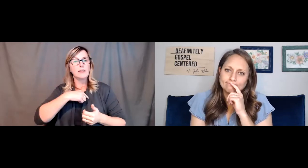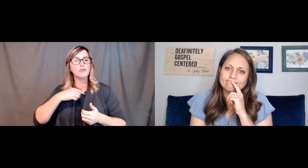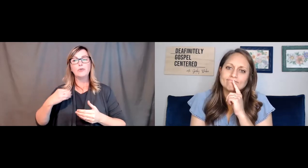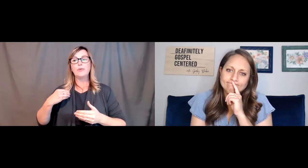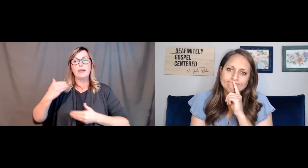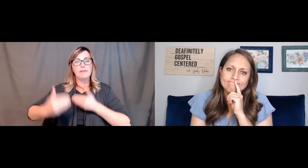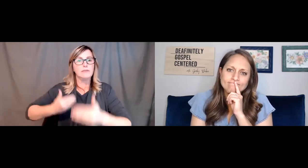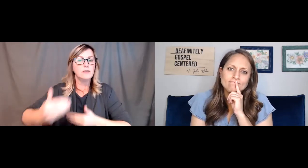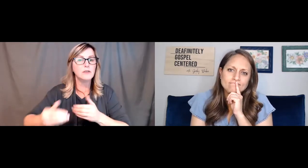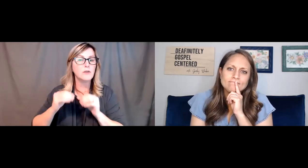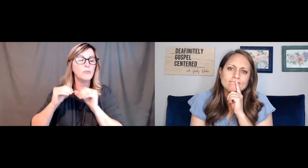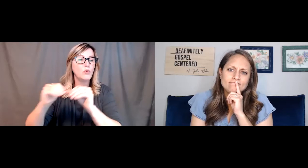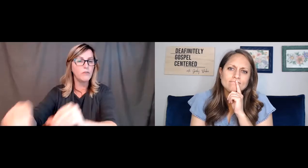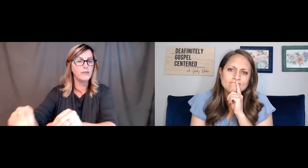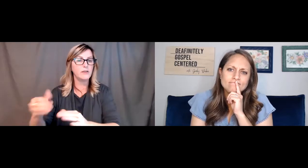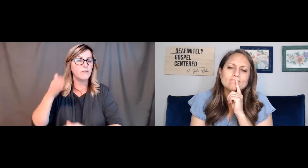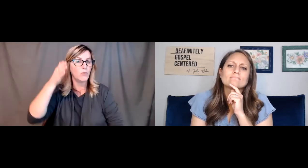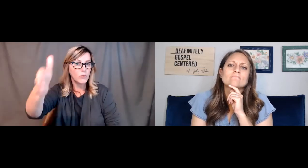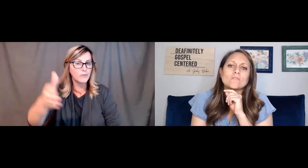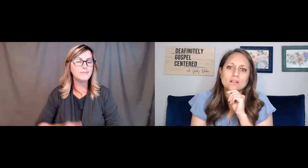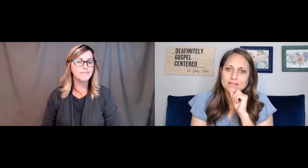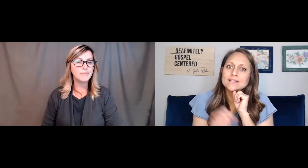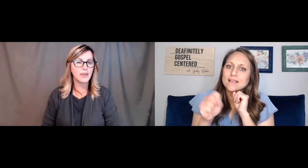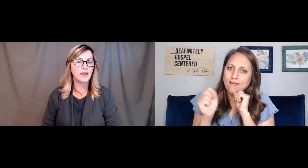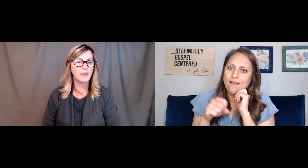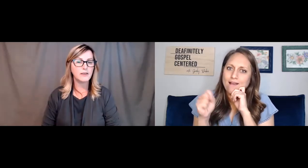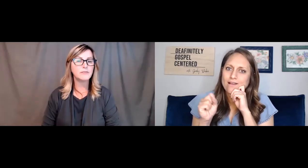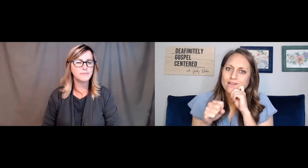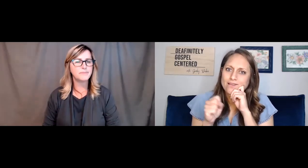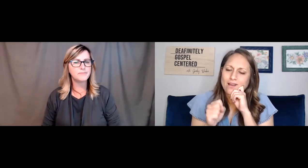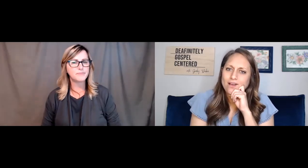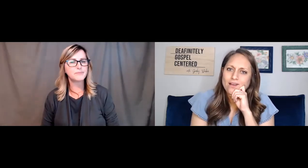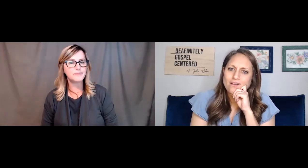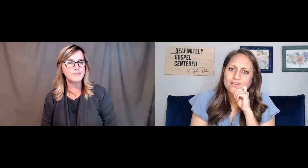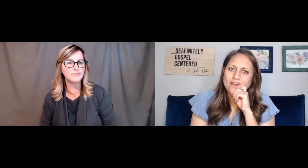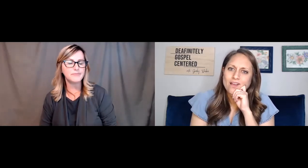They are required divorced, and my for us to move father forward. has remarried.